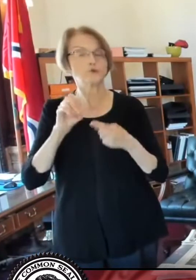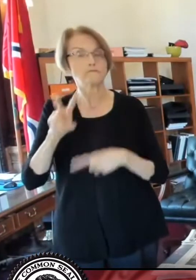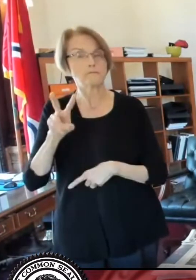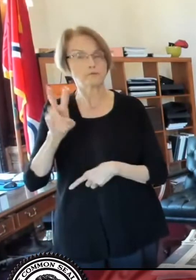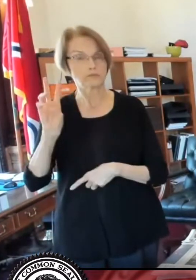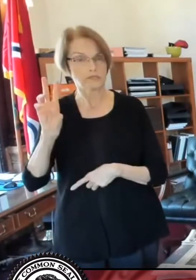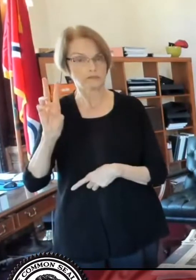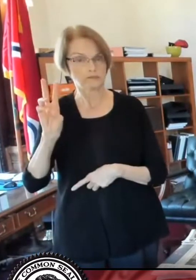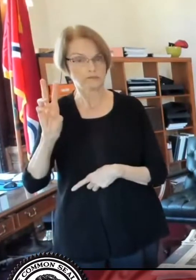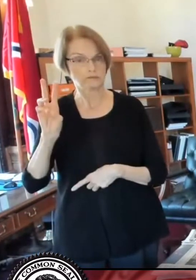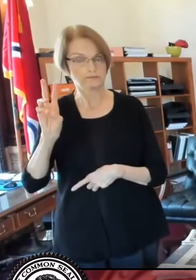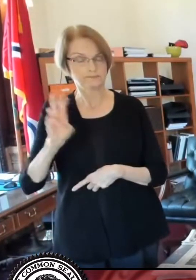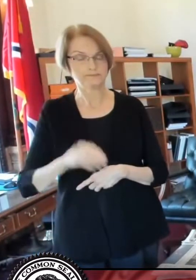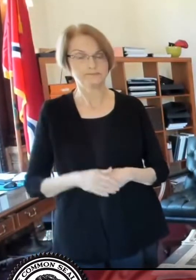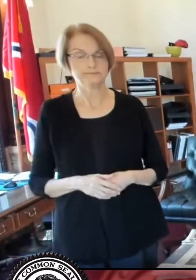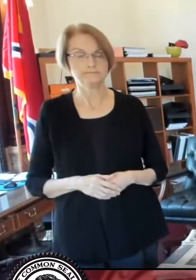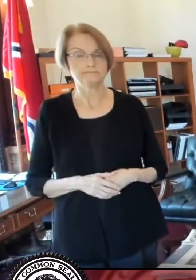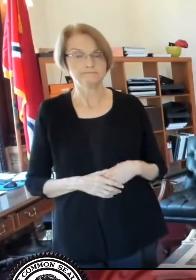So